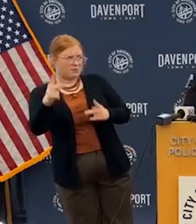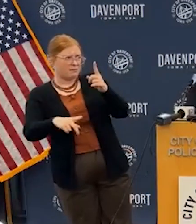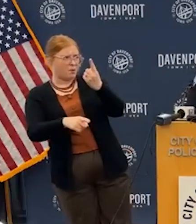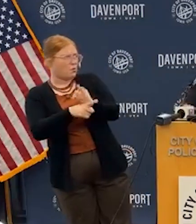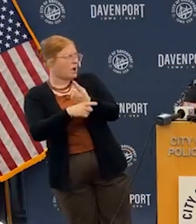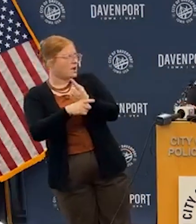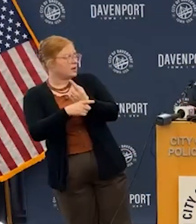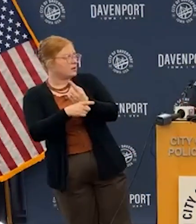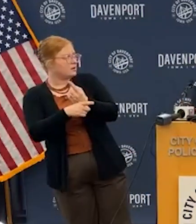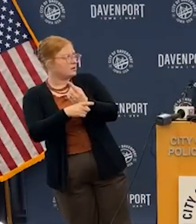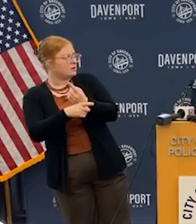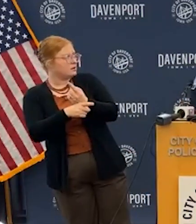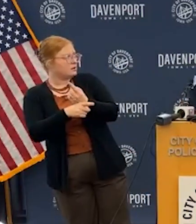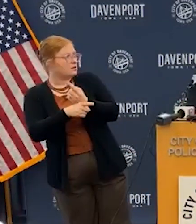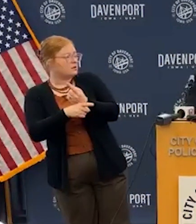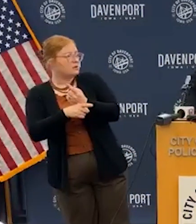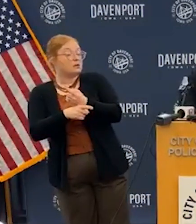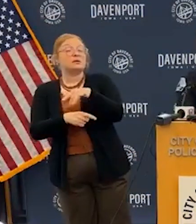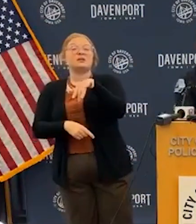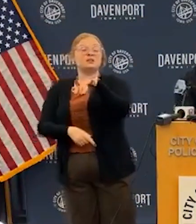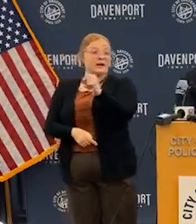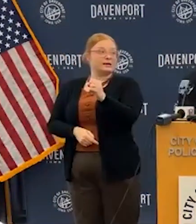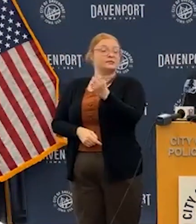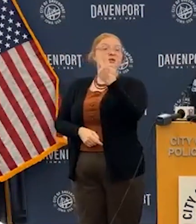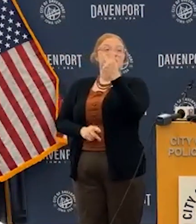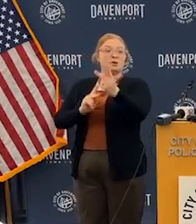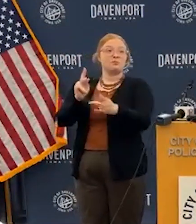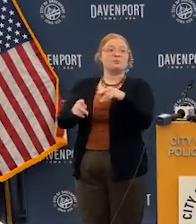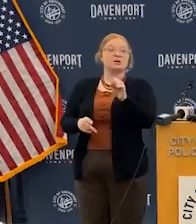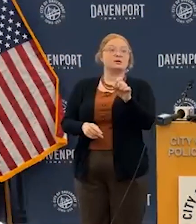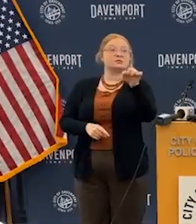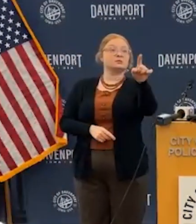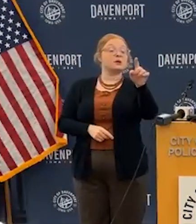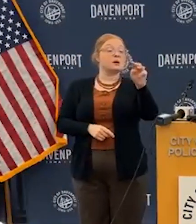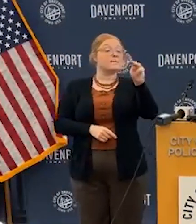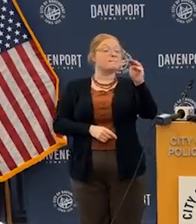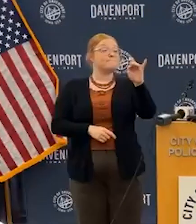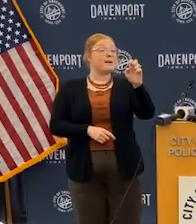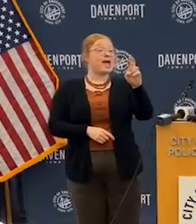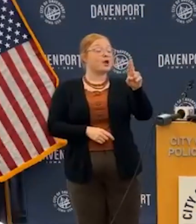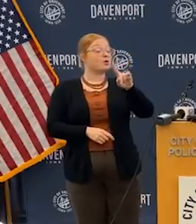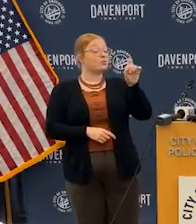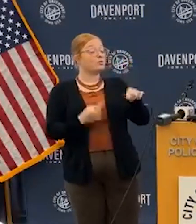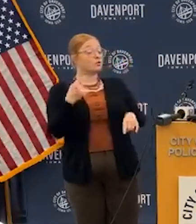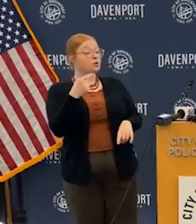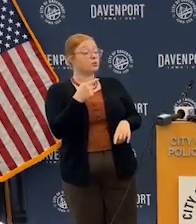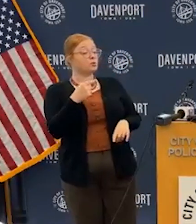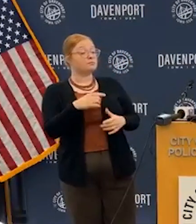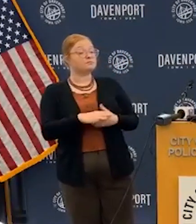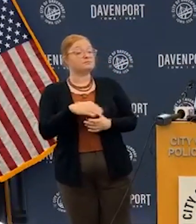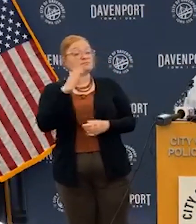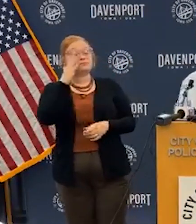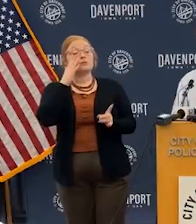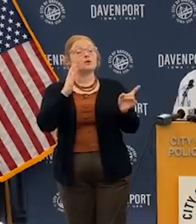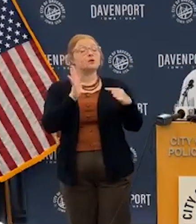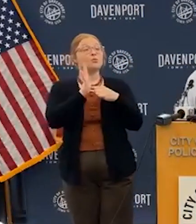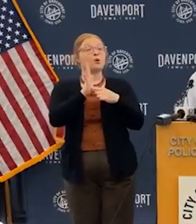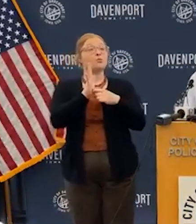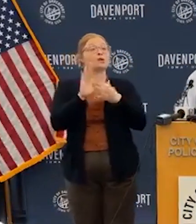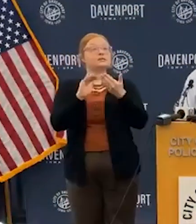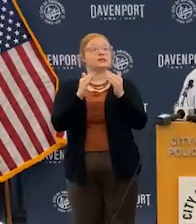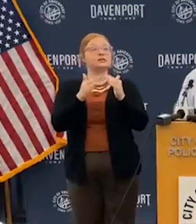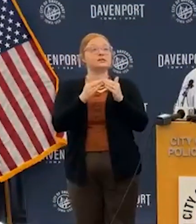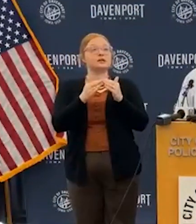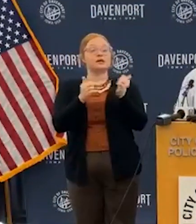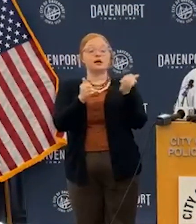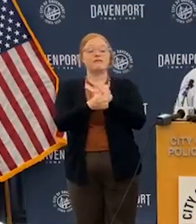yes, three individuals. Sir? Mr. Mayor, this question is for you. Ultimately, you represent the city, the buck stops with you, and now it appears that damn straight